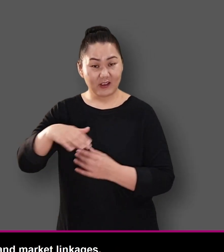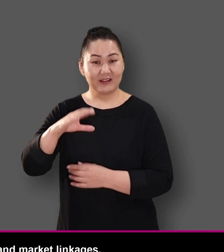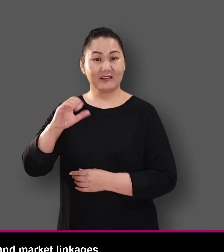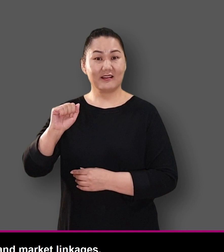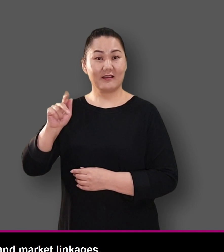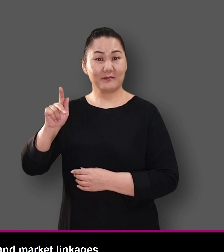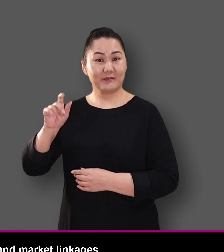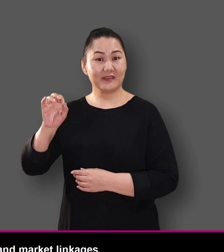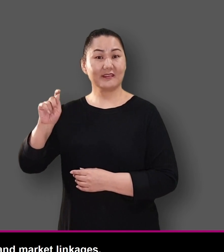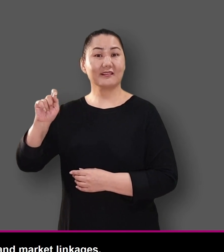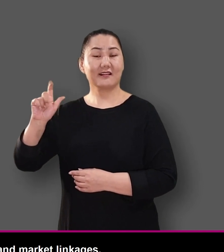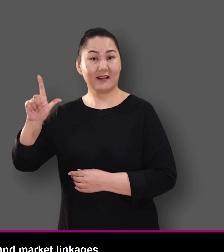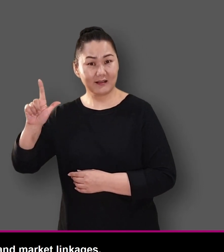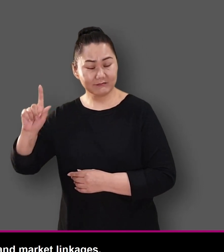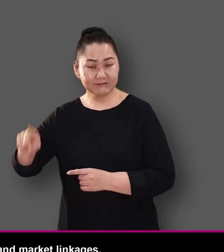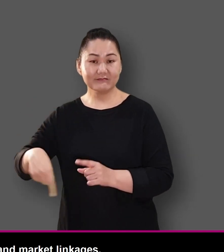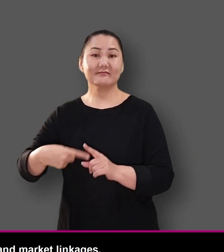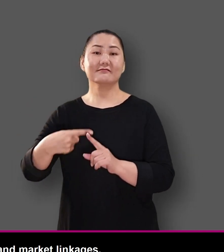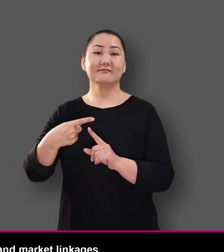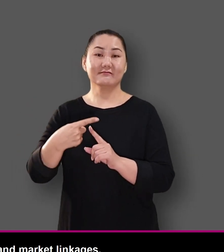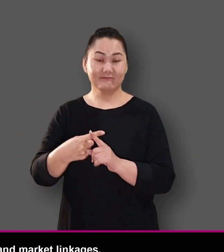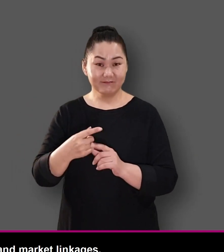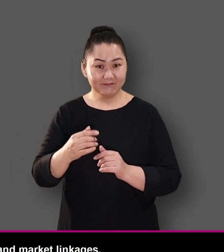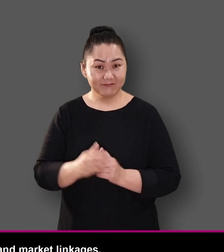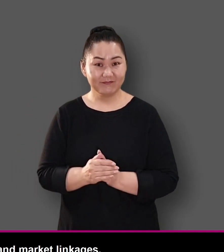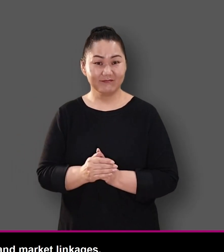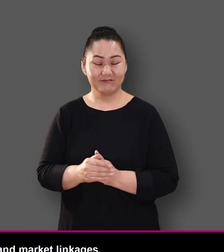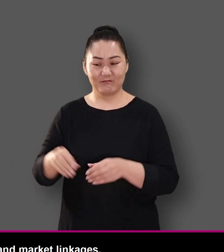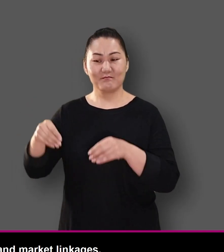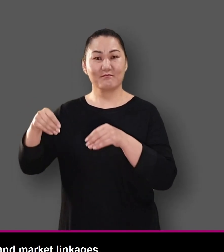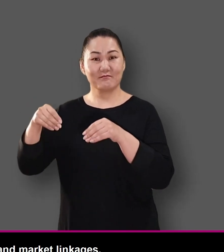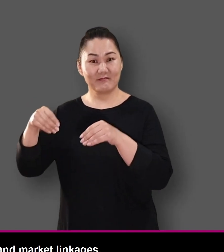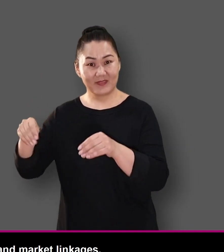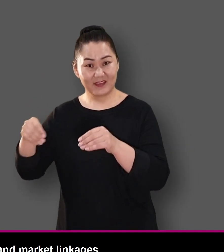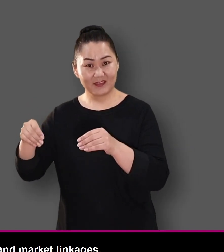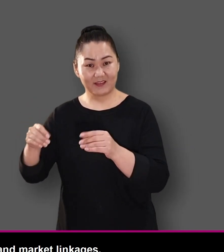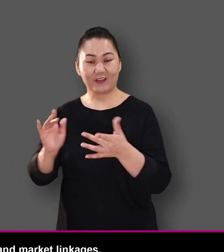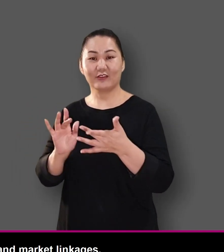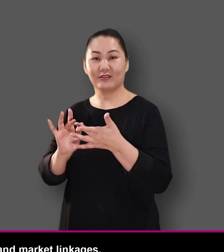Social capital and market linkages.